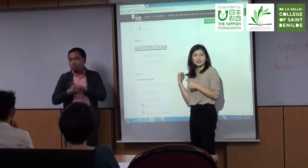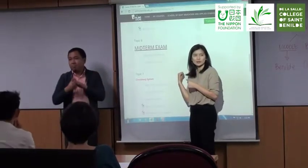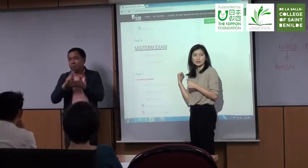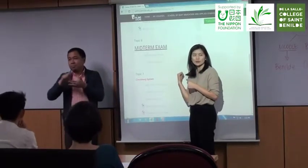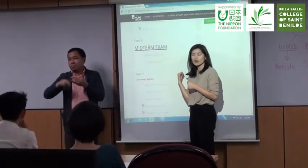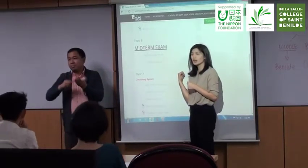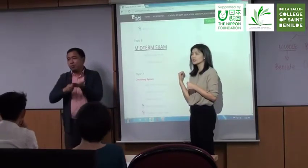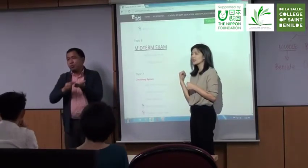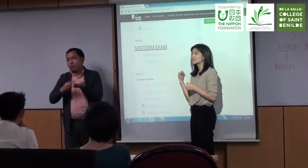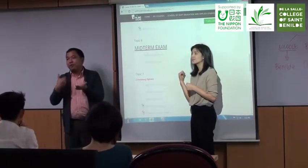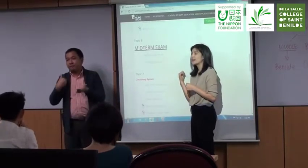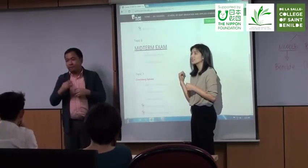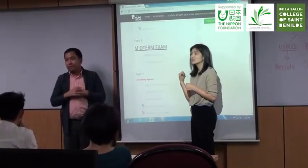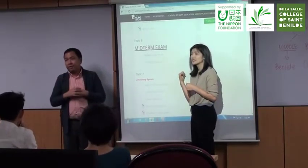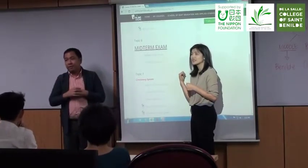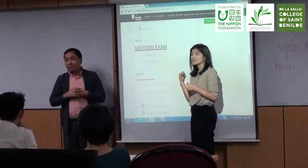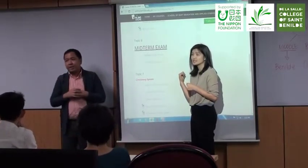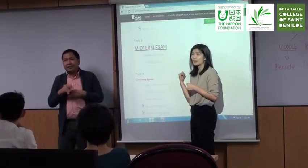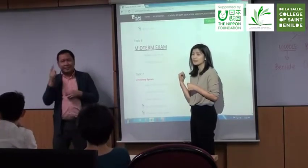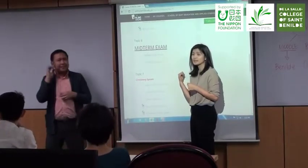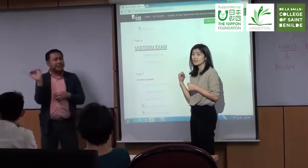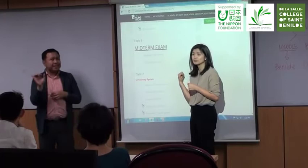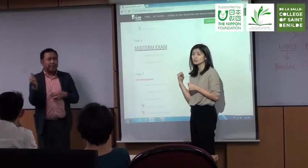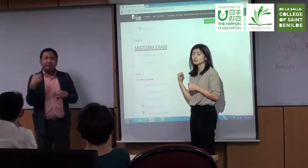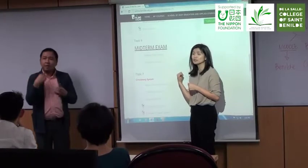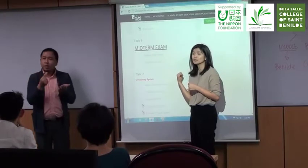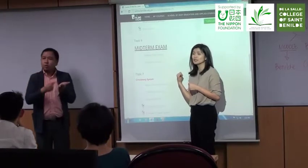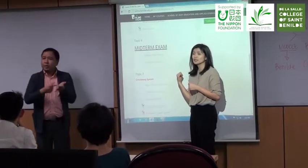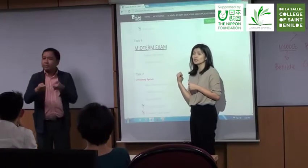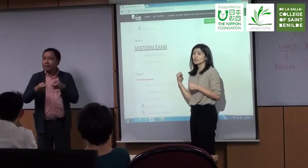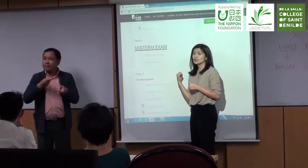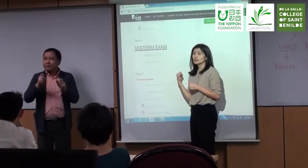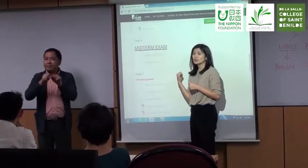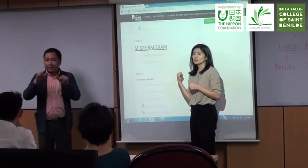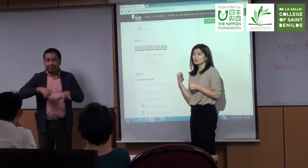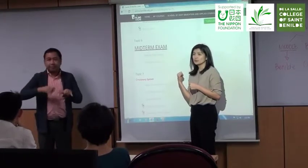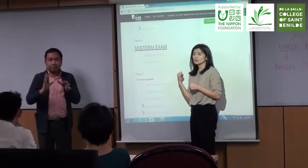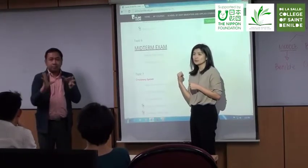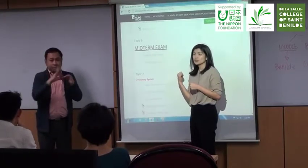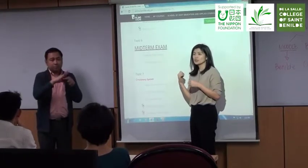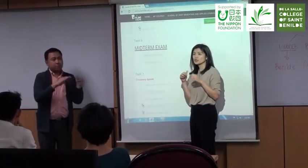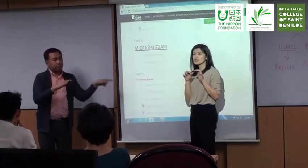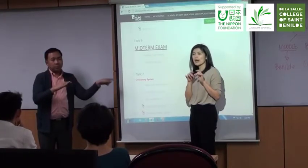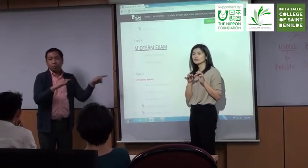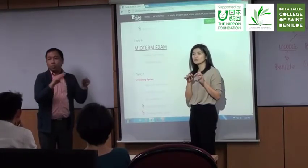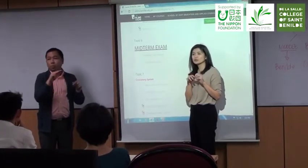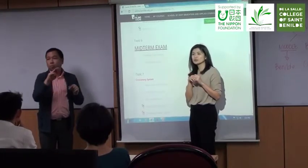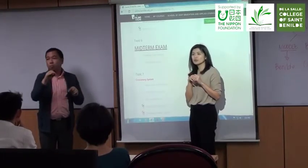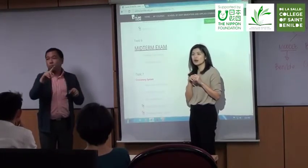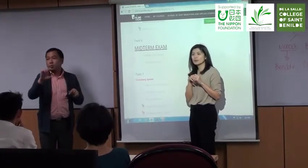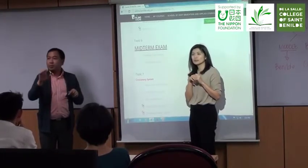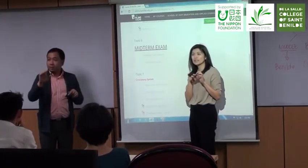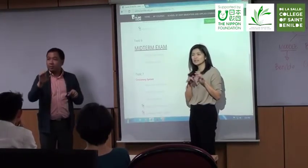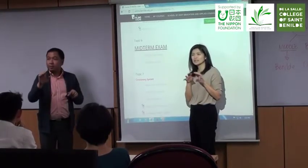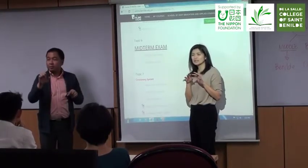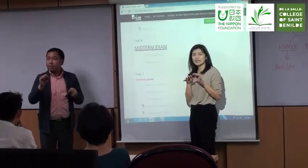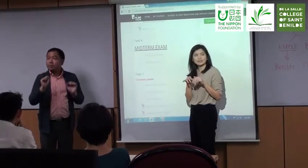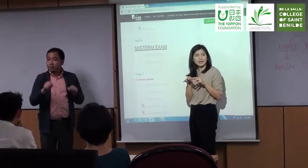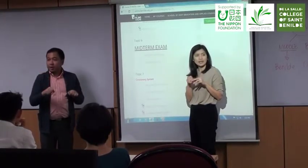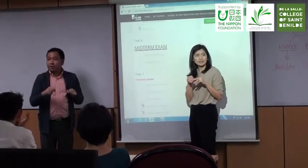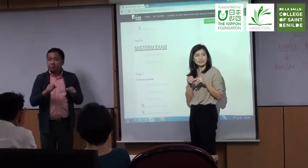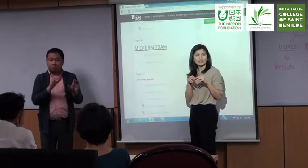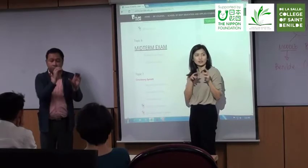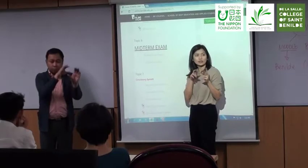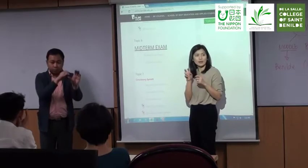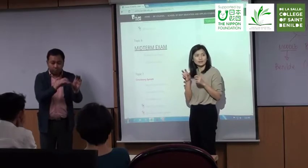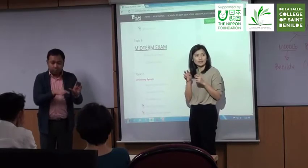there's also a grades management system inside MOODLE. You just have to put in the